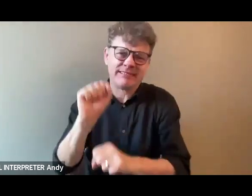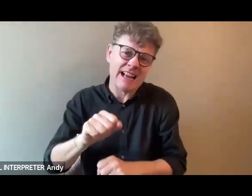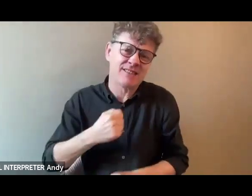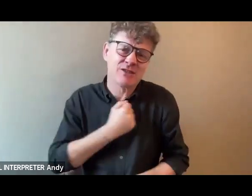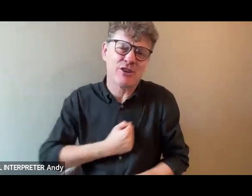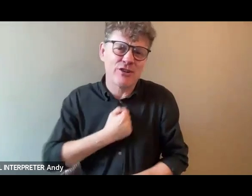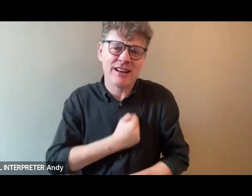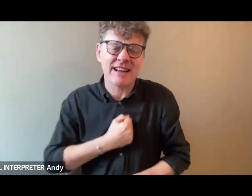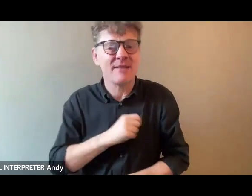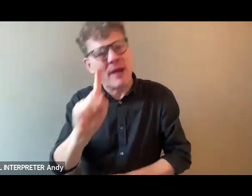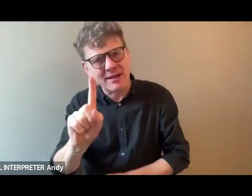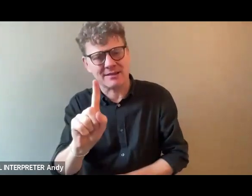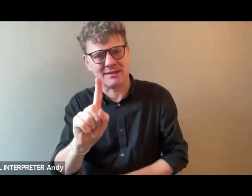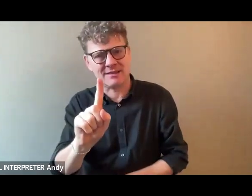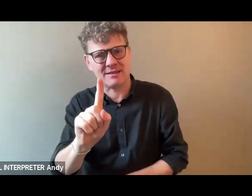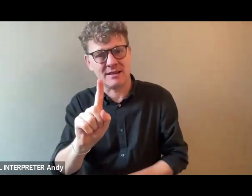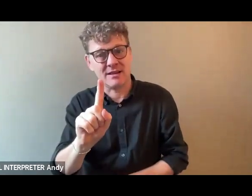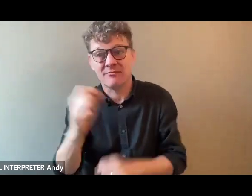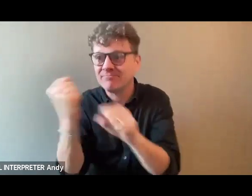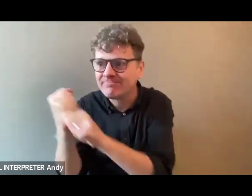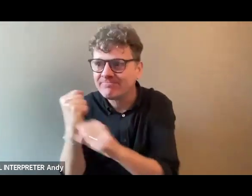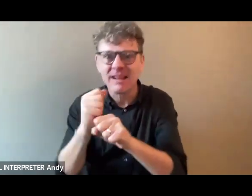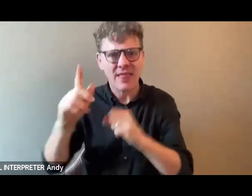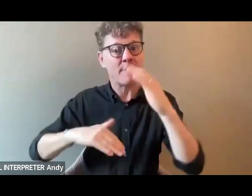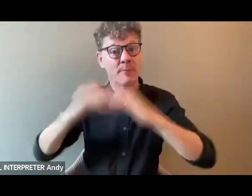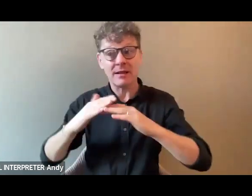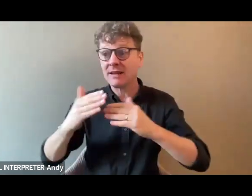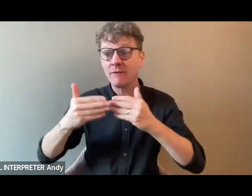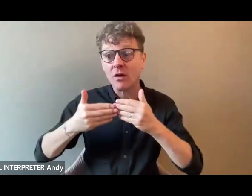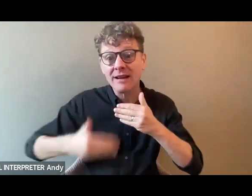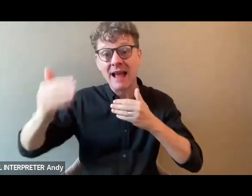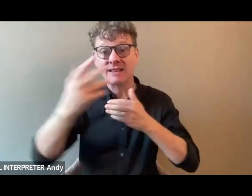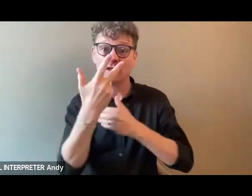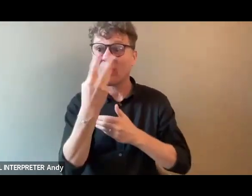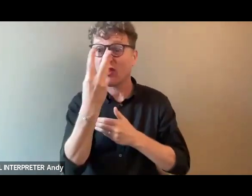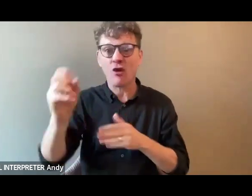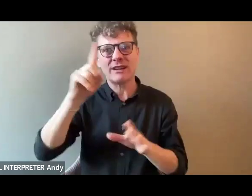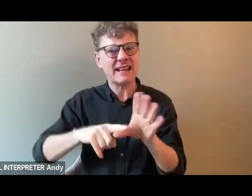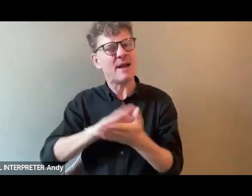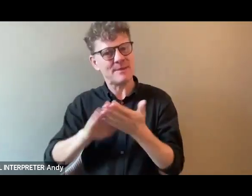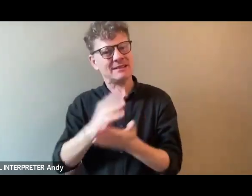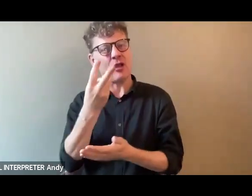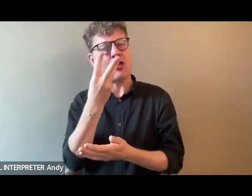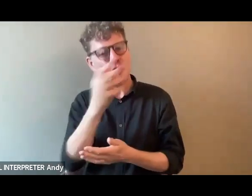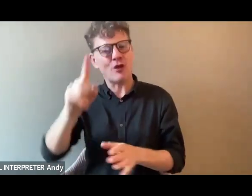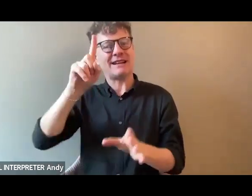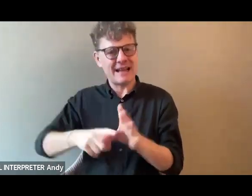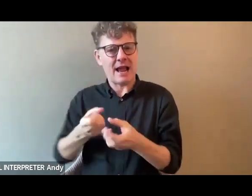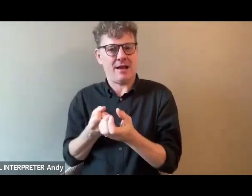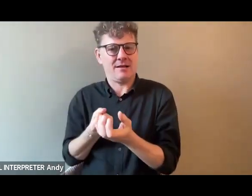But you want to refurbish and have that building working for the next 30 years. So it's a 30-year spread